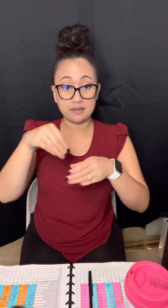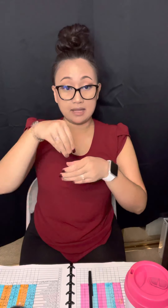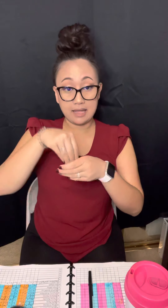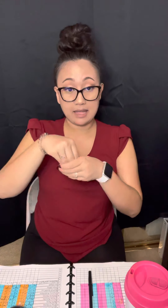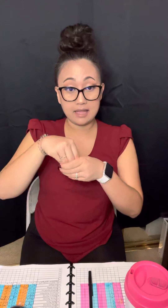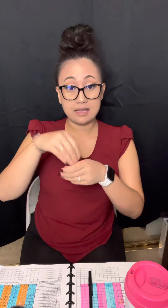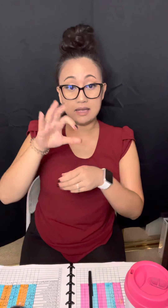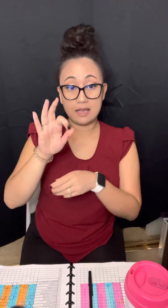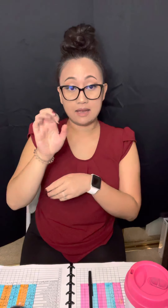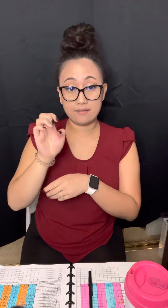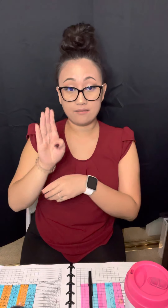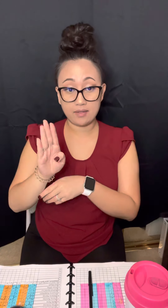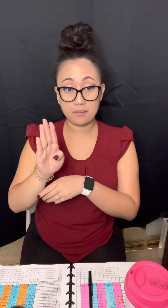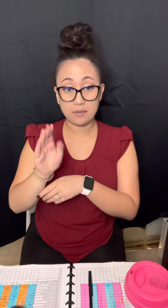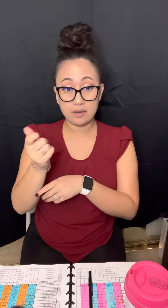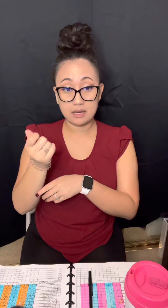1962, comma,